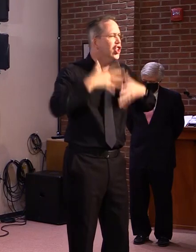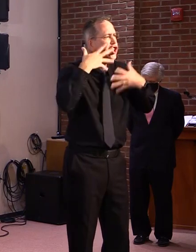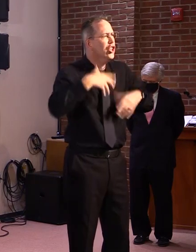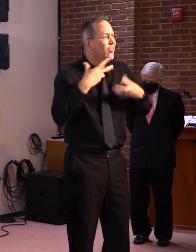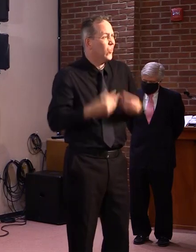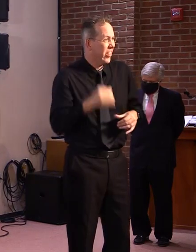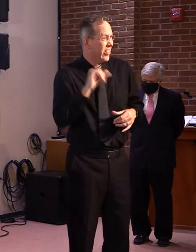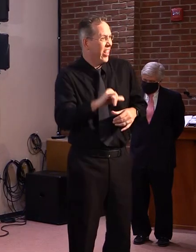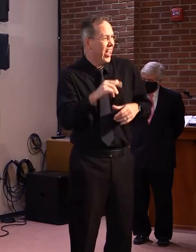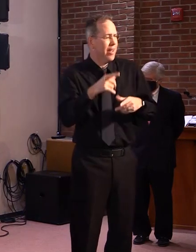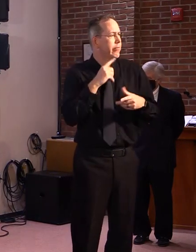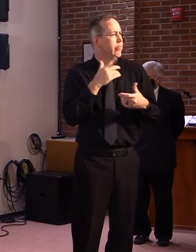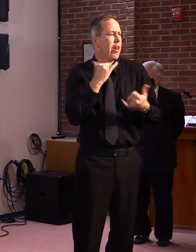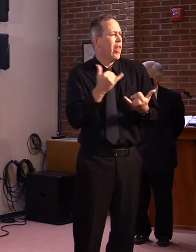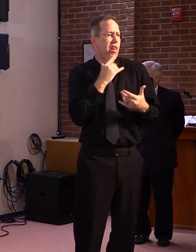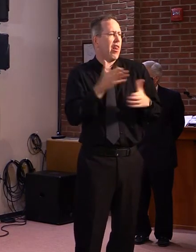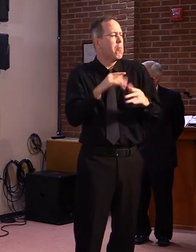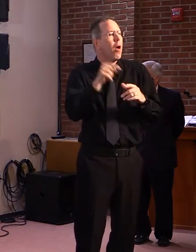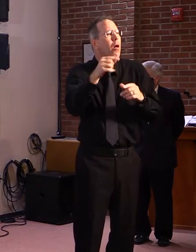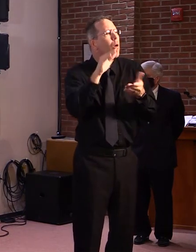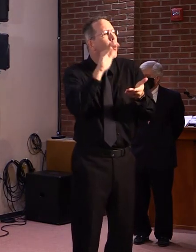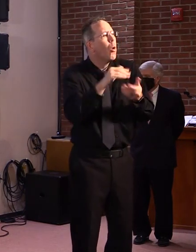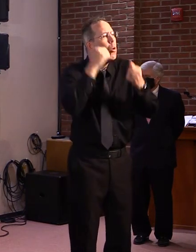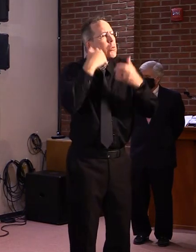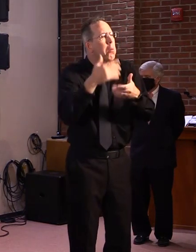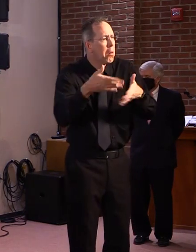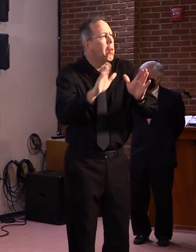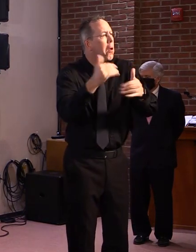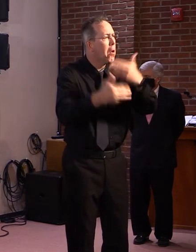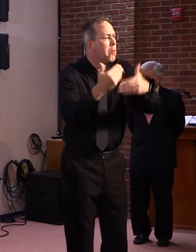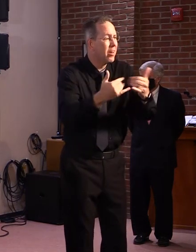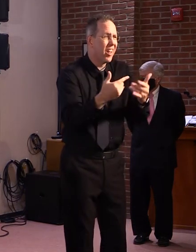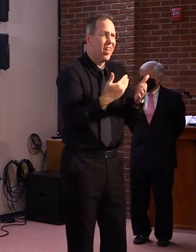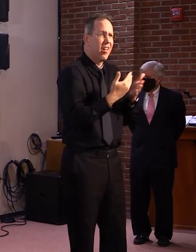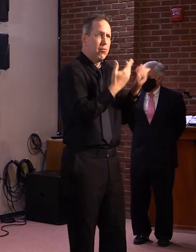That is a great question. We have